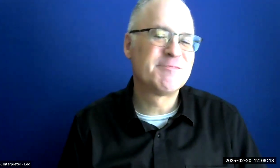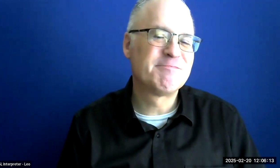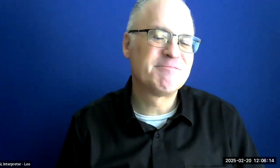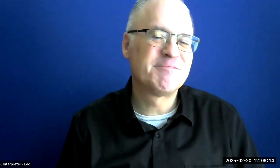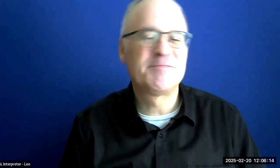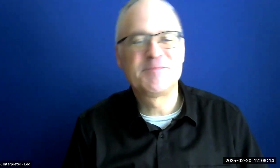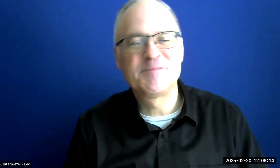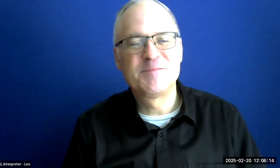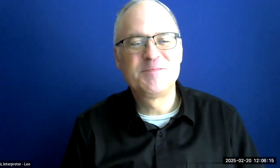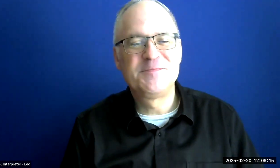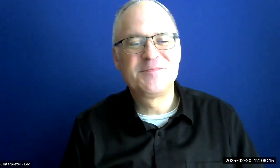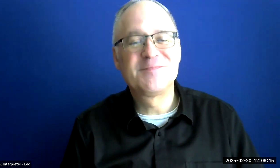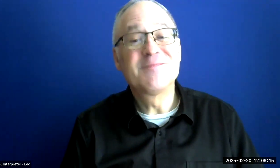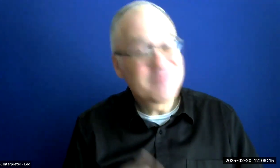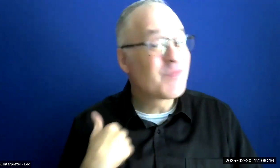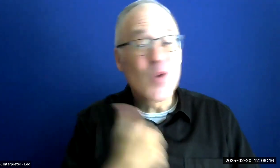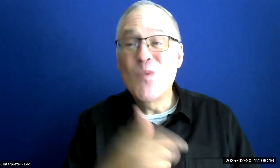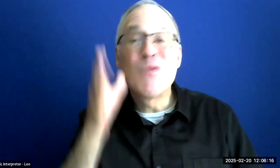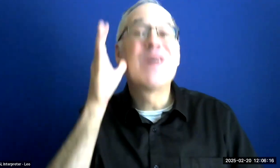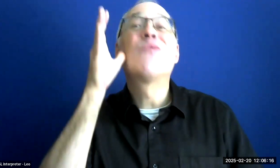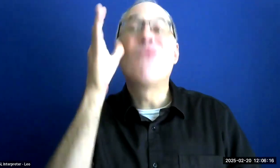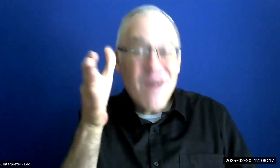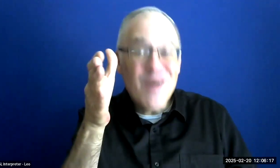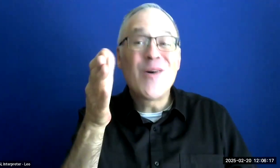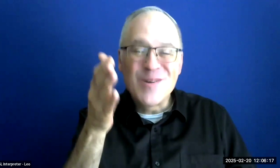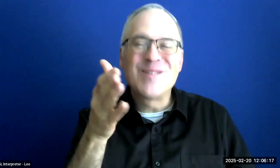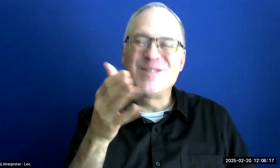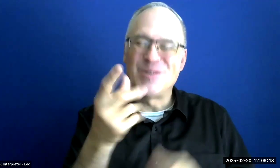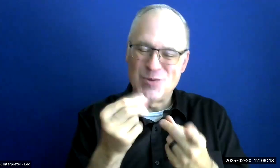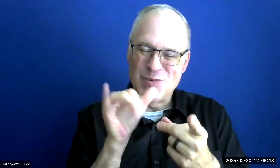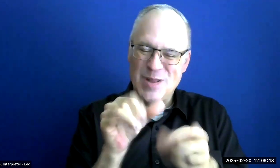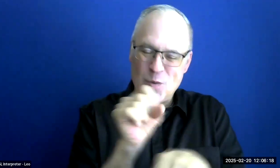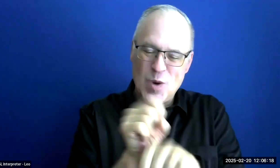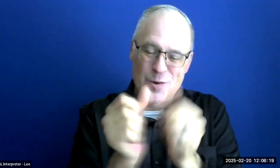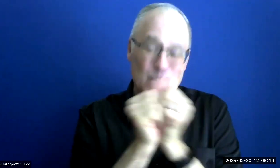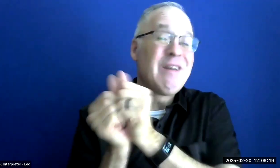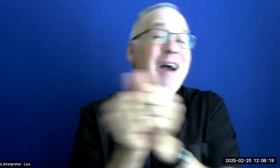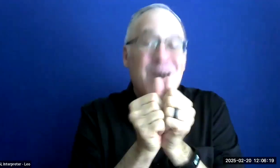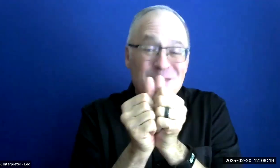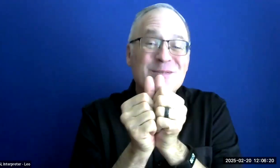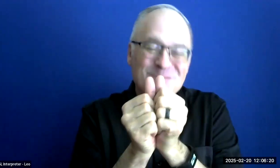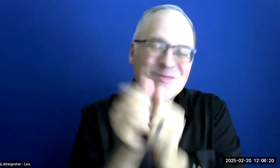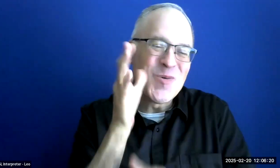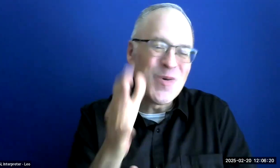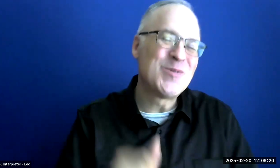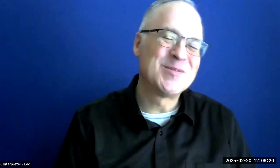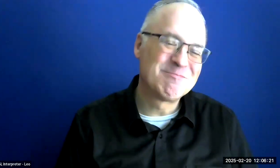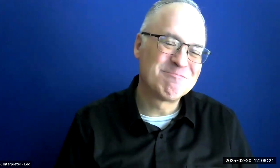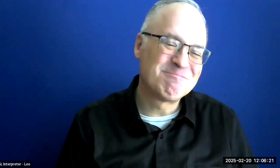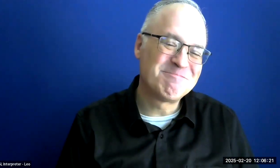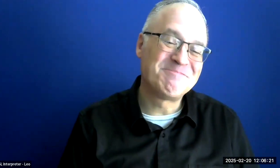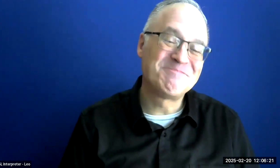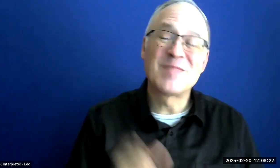conference. We will do this work together. Our presenters will continue